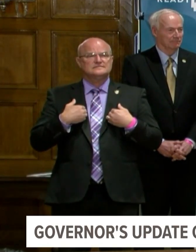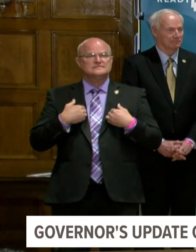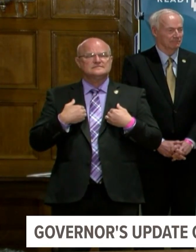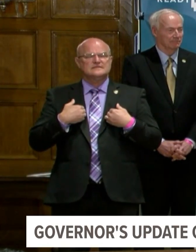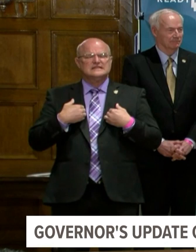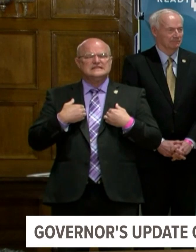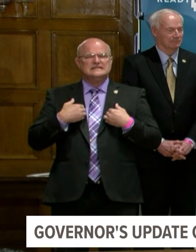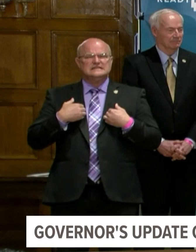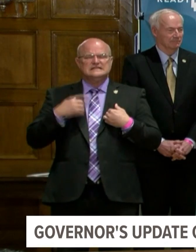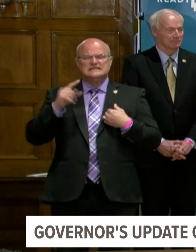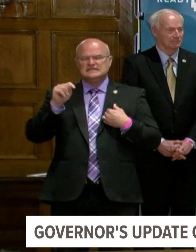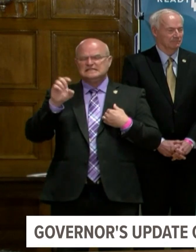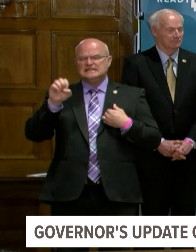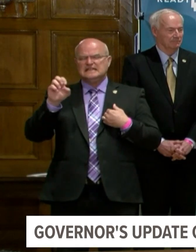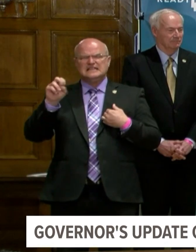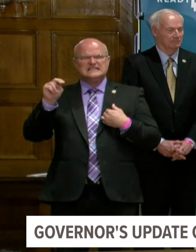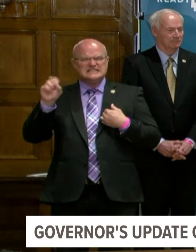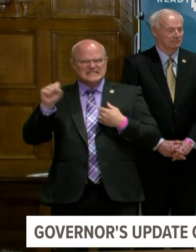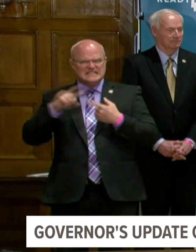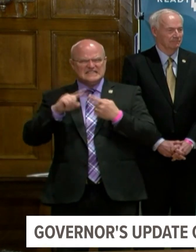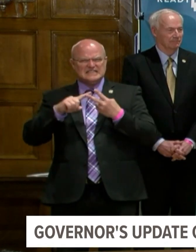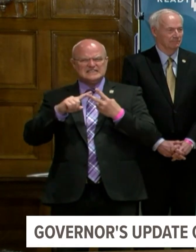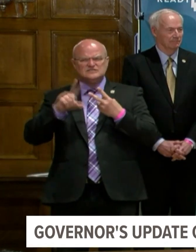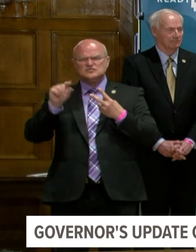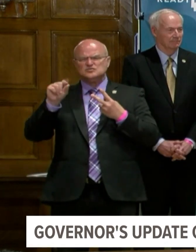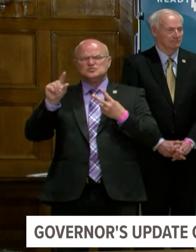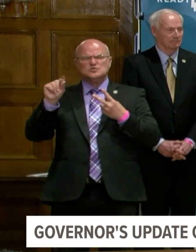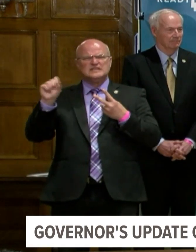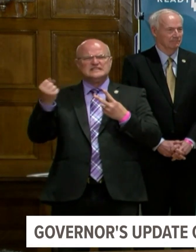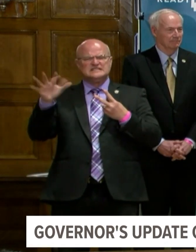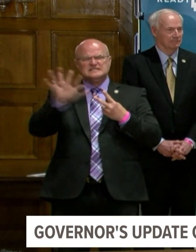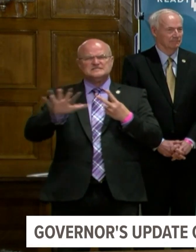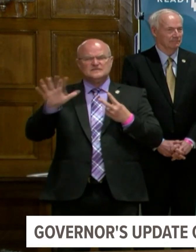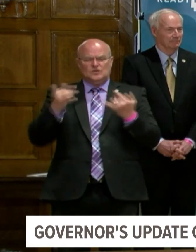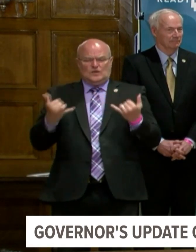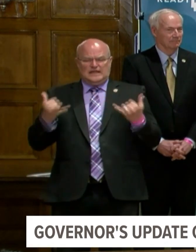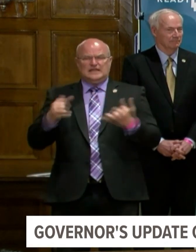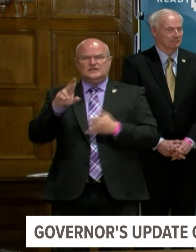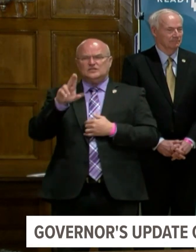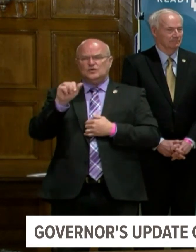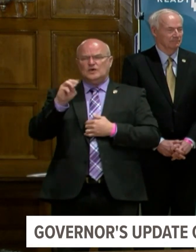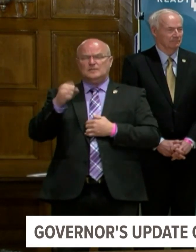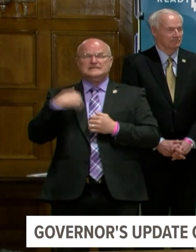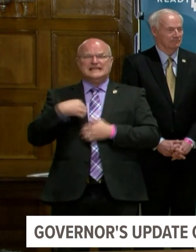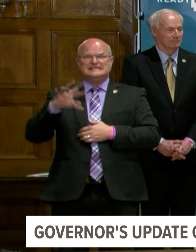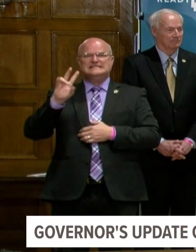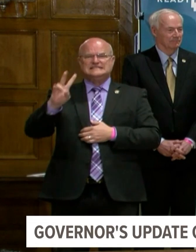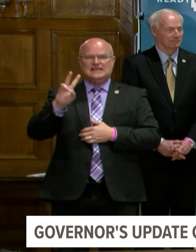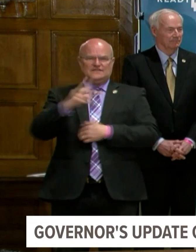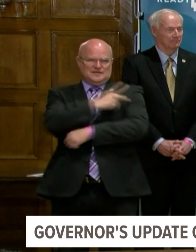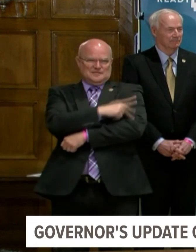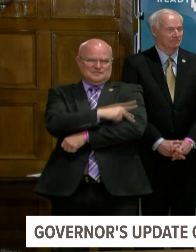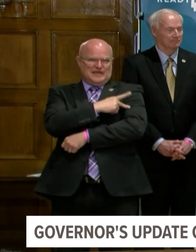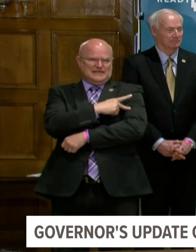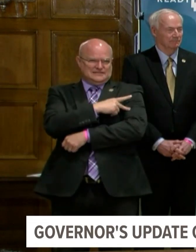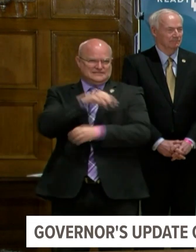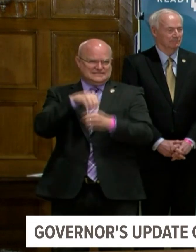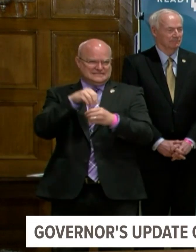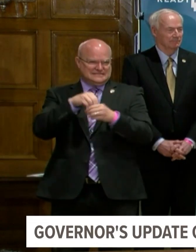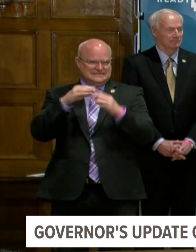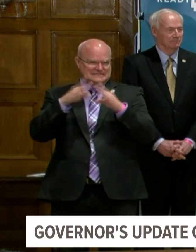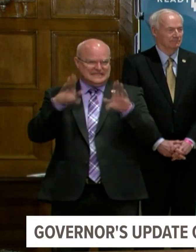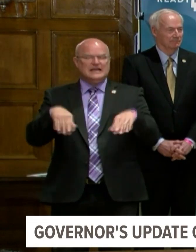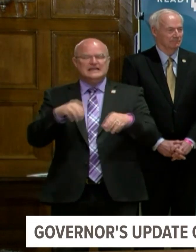high teens, frequently over 20. At the present time, UAMS only has 7 COVID-19 patients